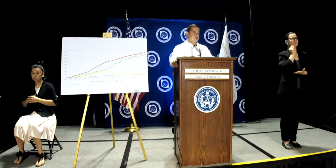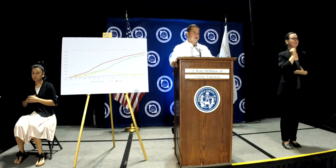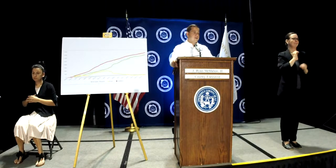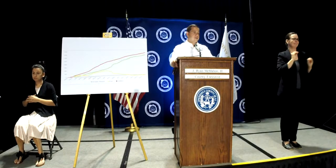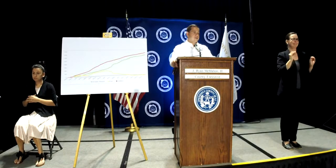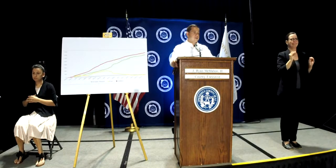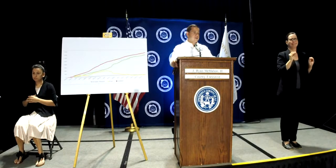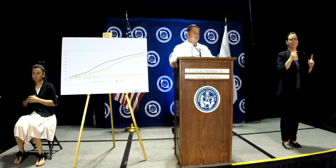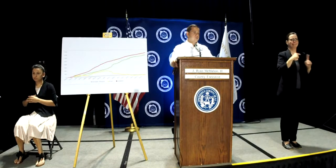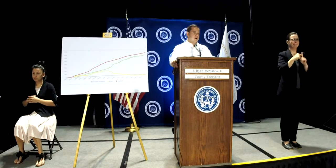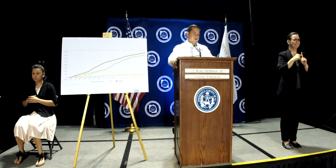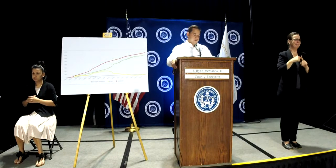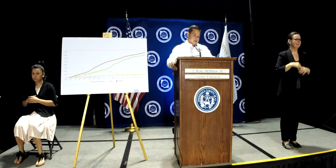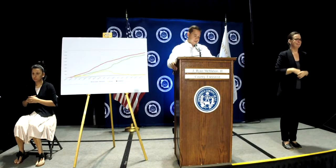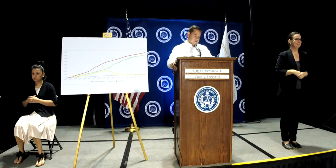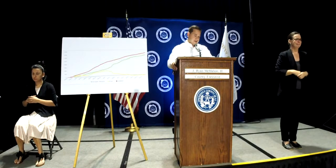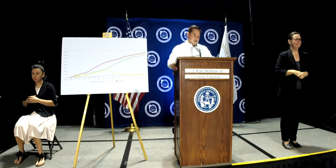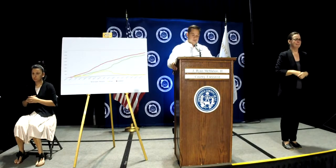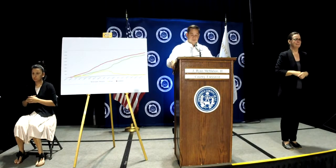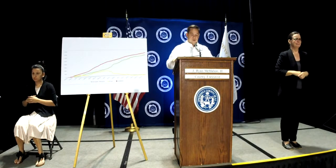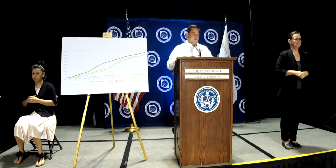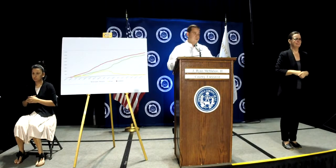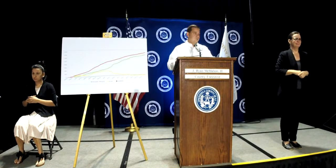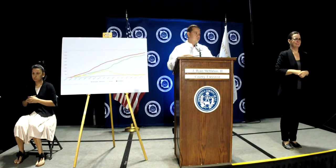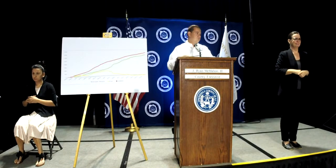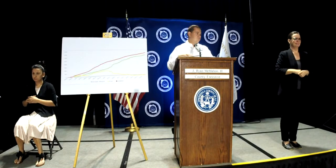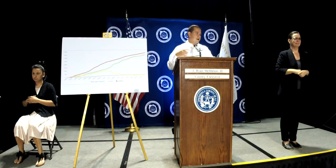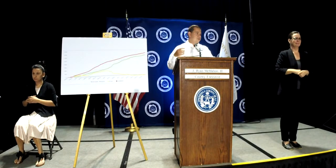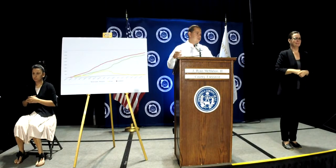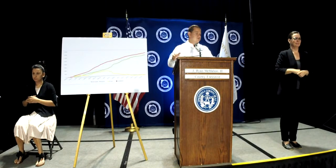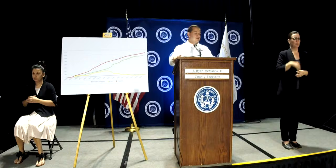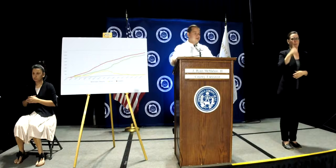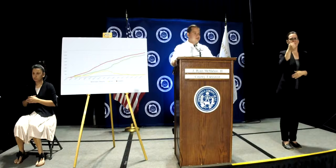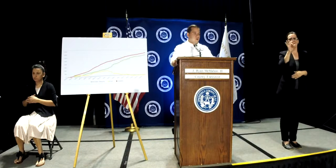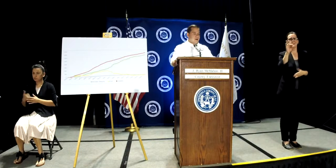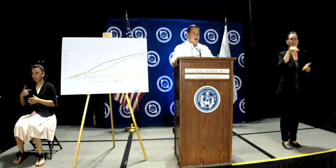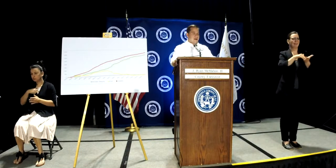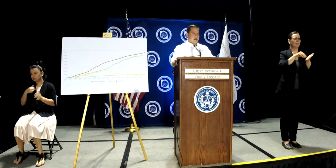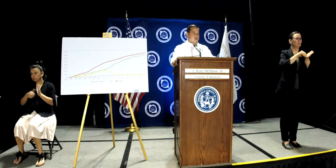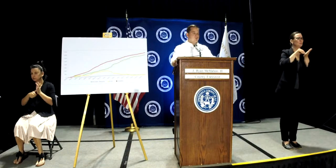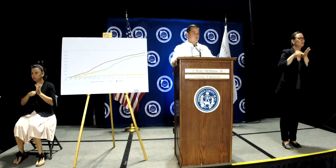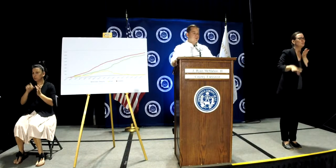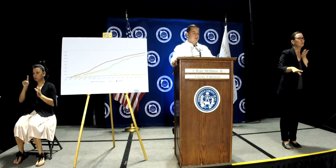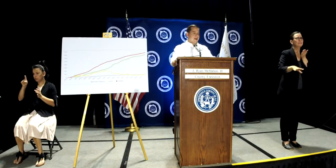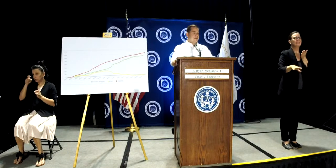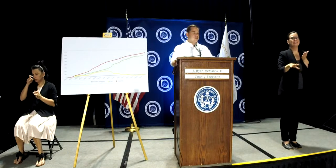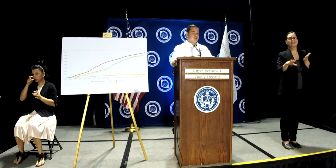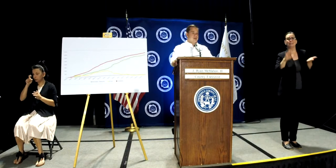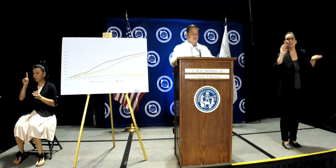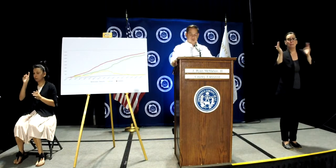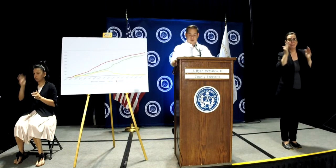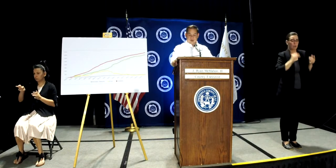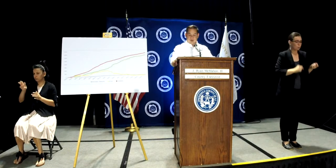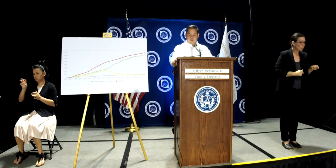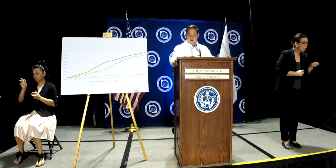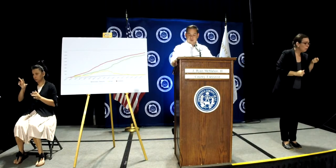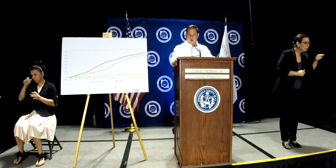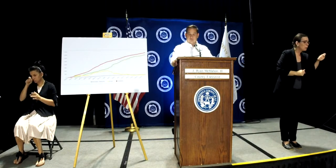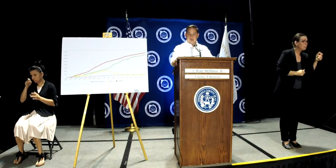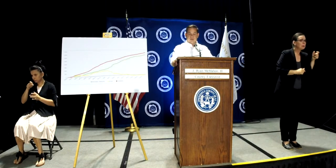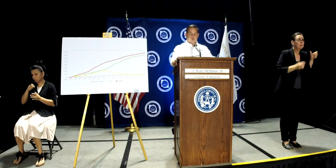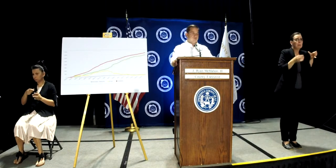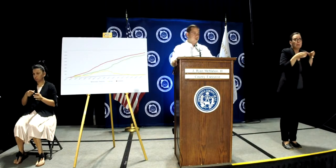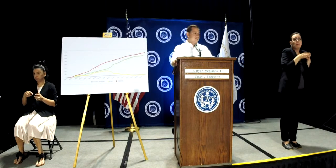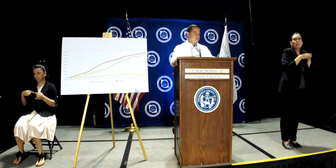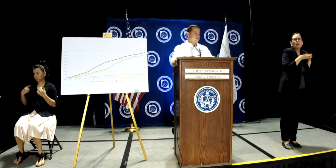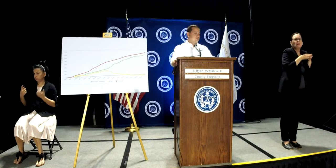tests out of the 18,000, very few positives. So a lot can change, but they're